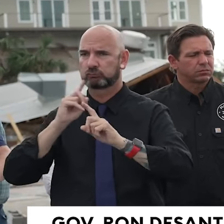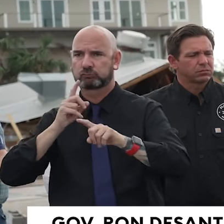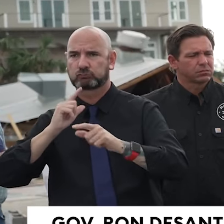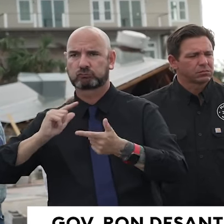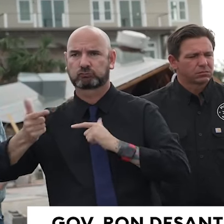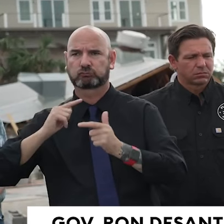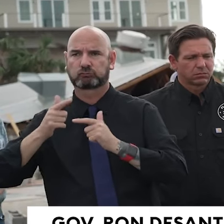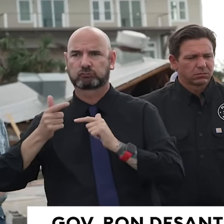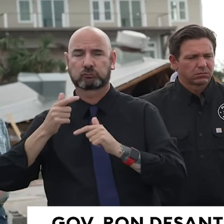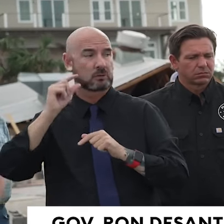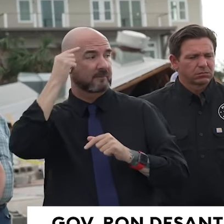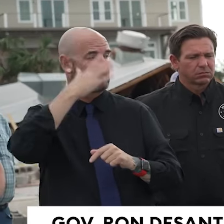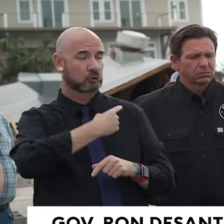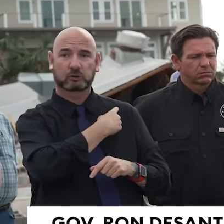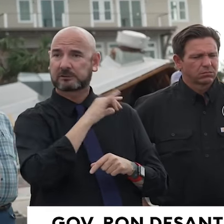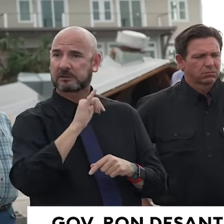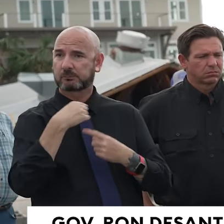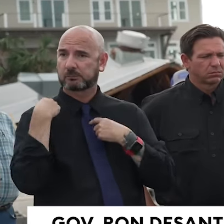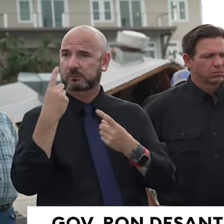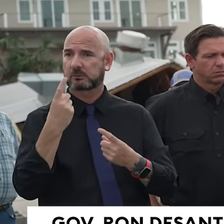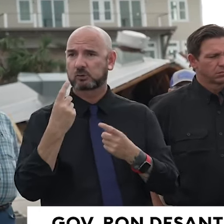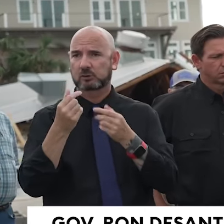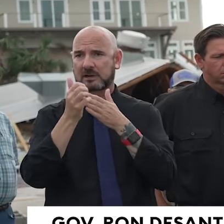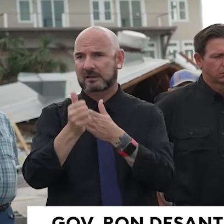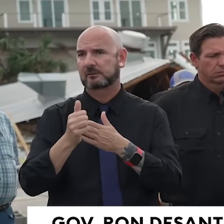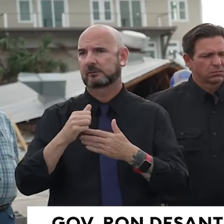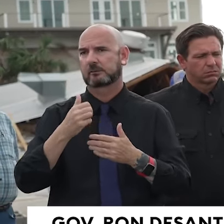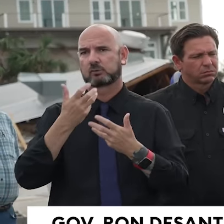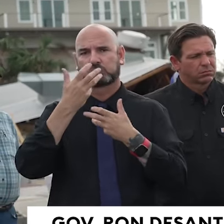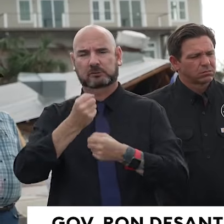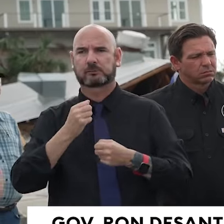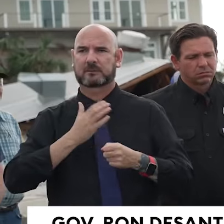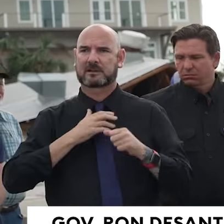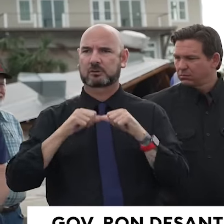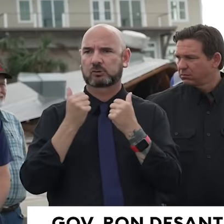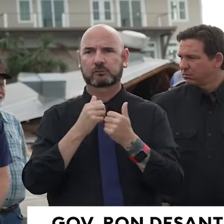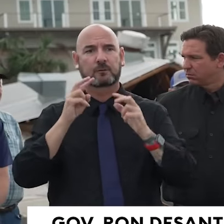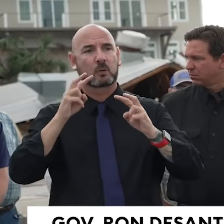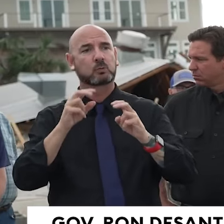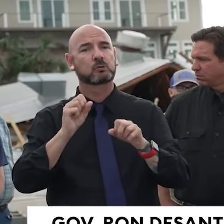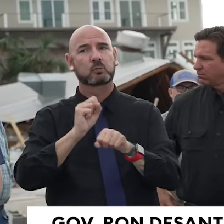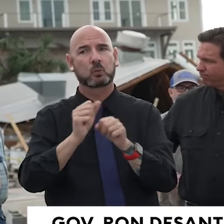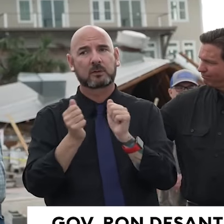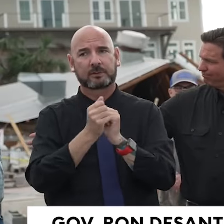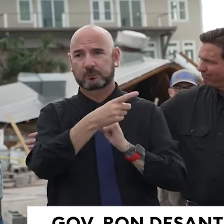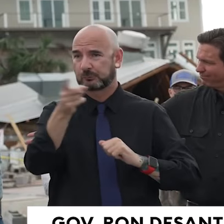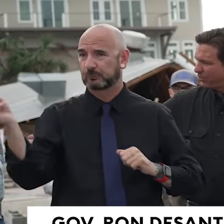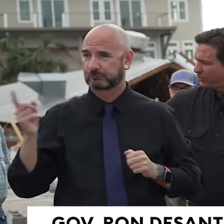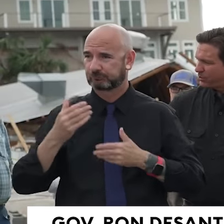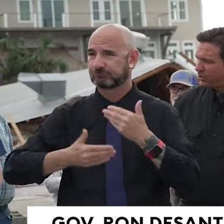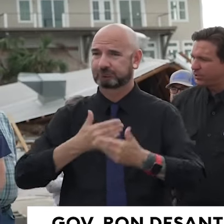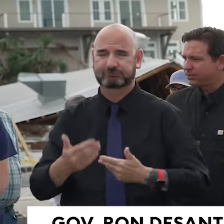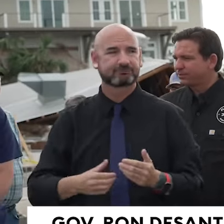as always, thank you for your leadership and trust in me and the agency, and we look forward to continuing the good work we're doing.